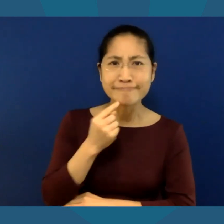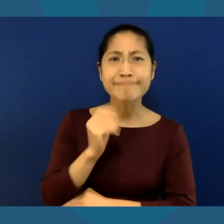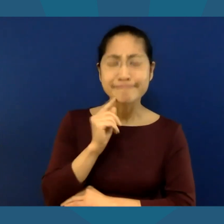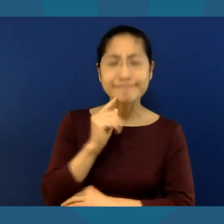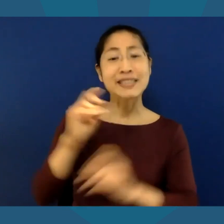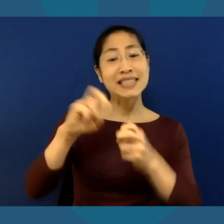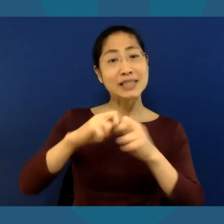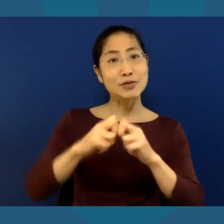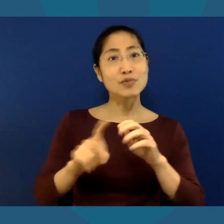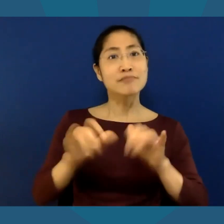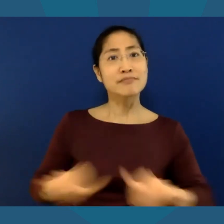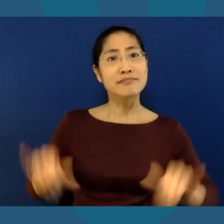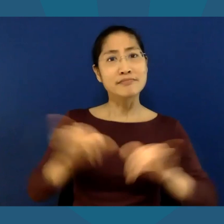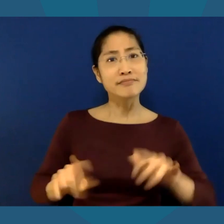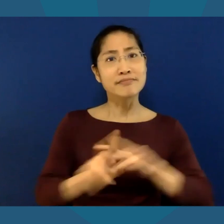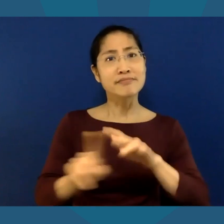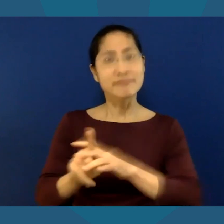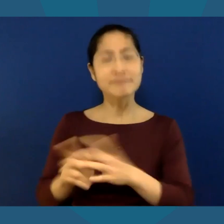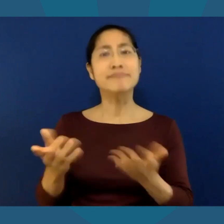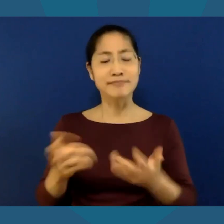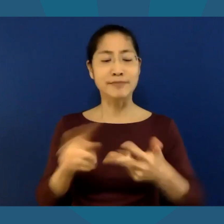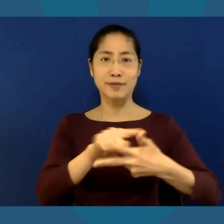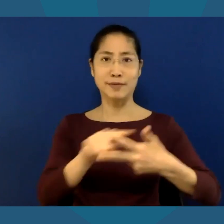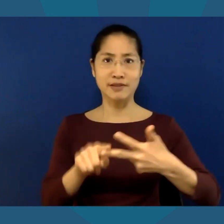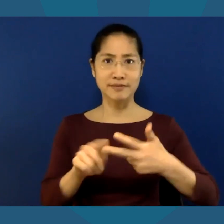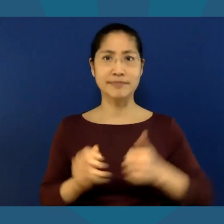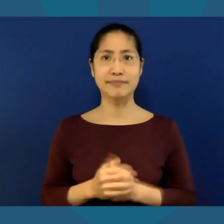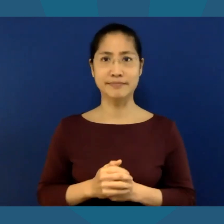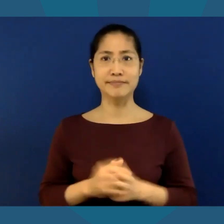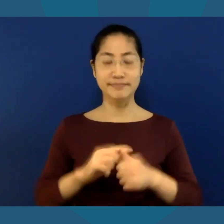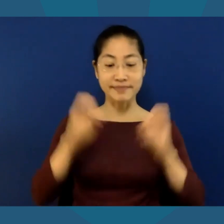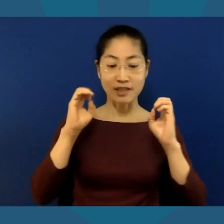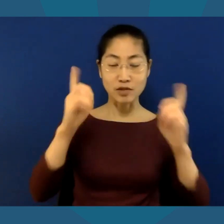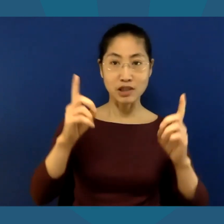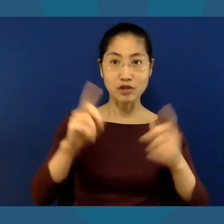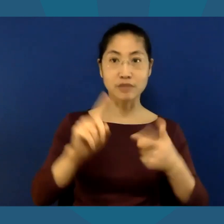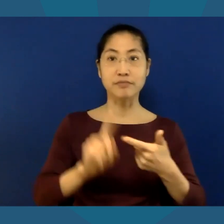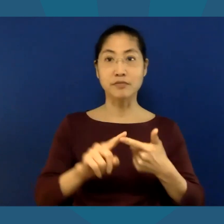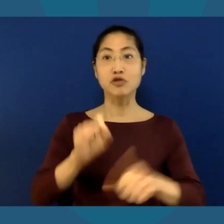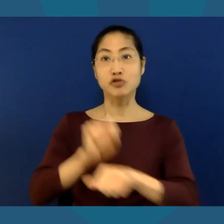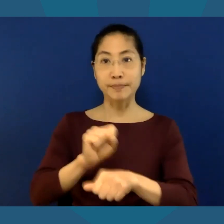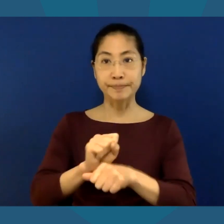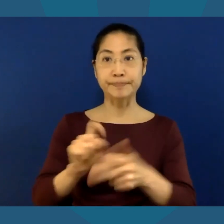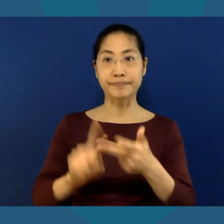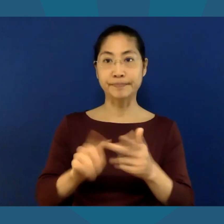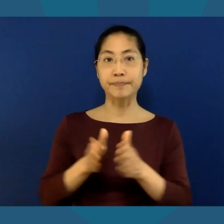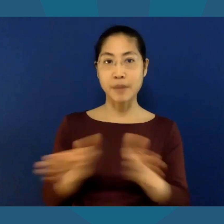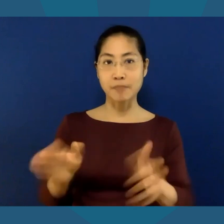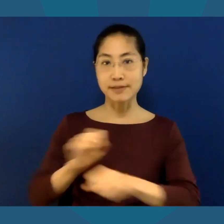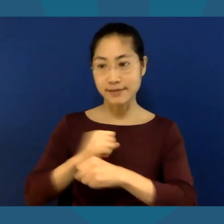their concerns, and I take them very seriously. 3 issues have repeated come up: